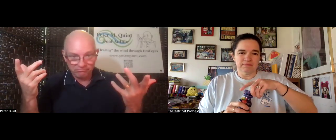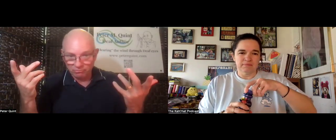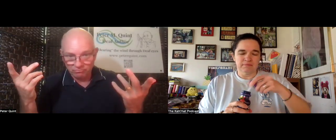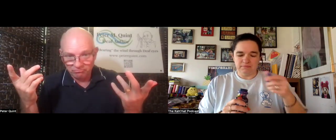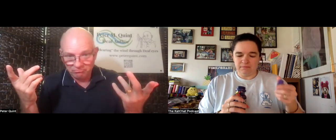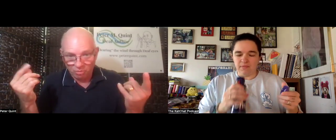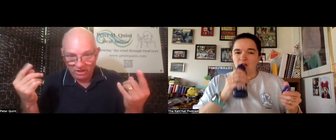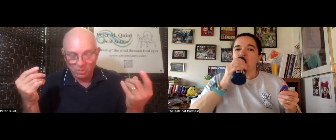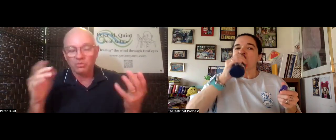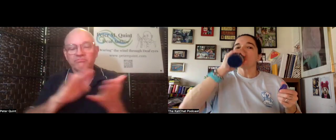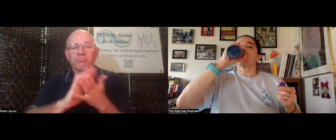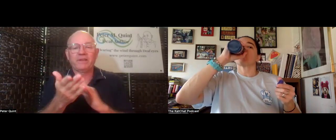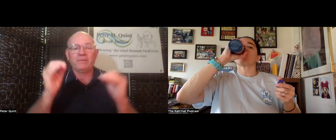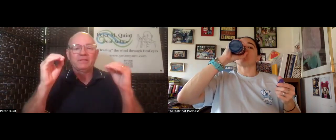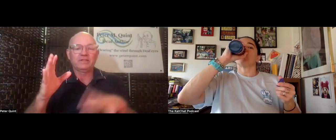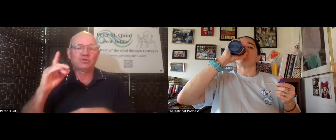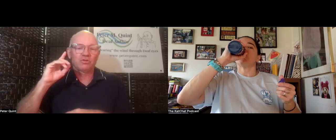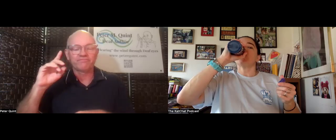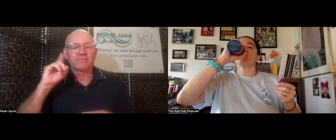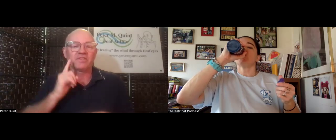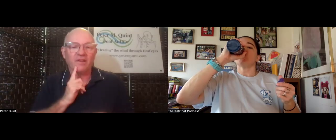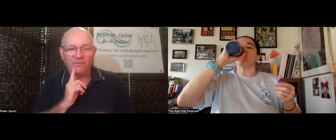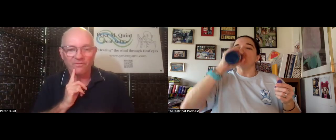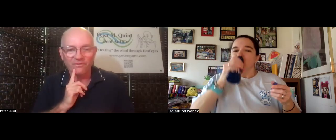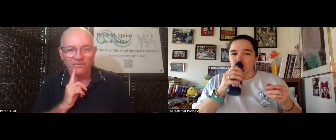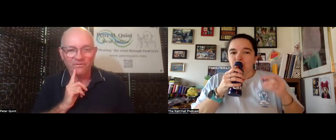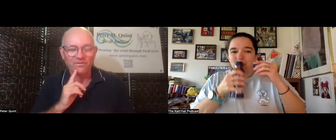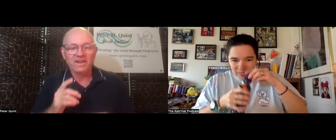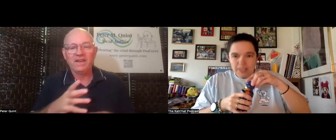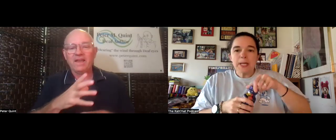Then what I do, a teacher after that.